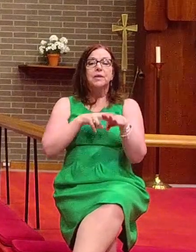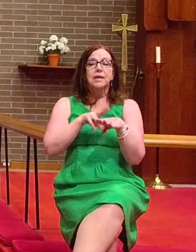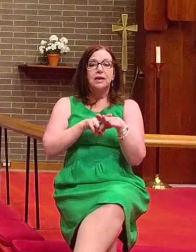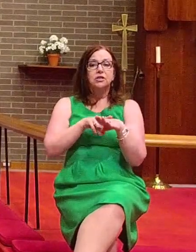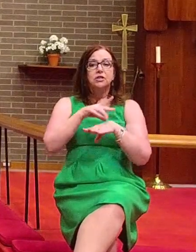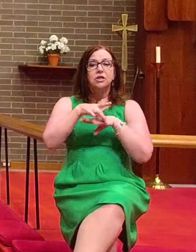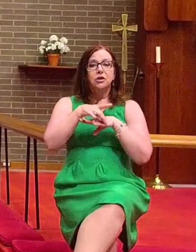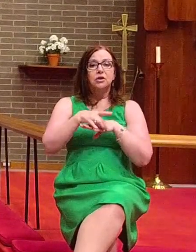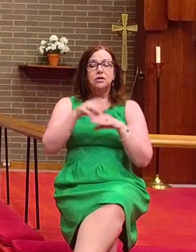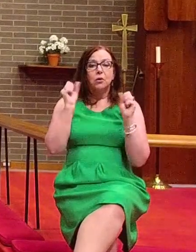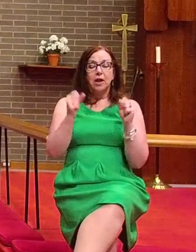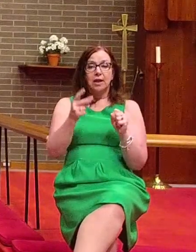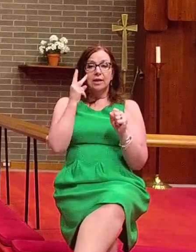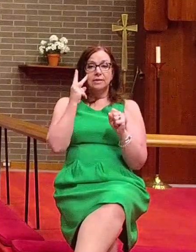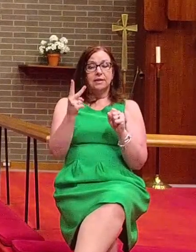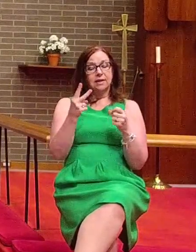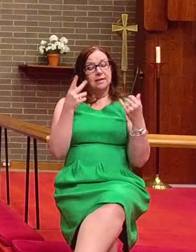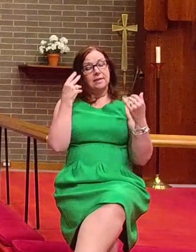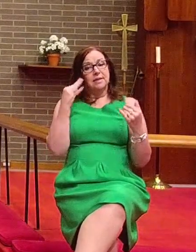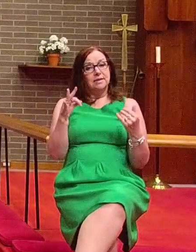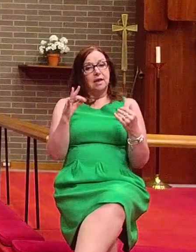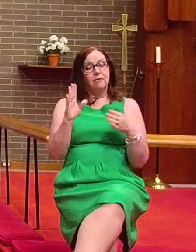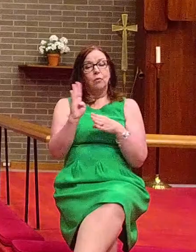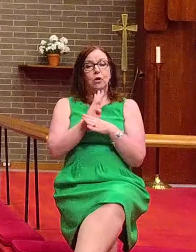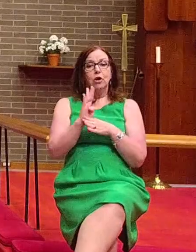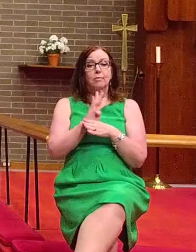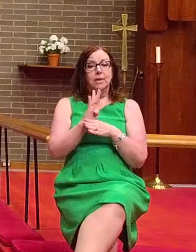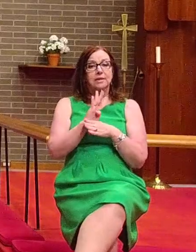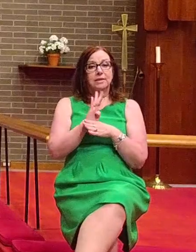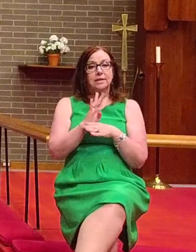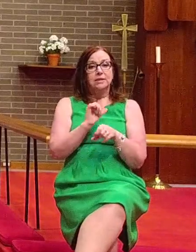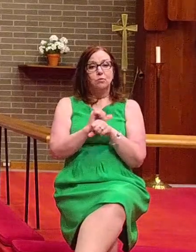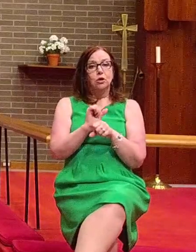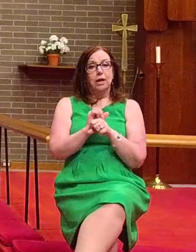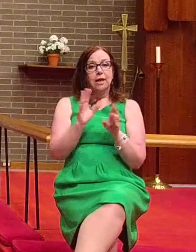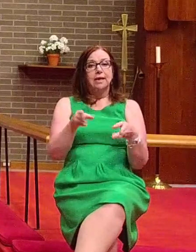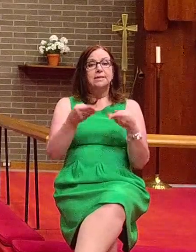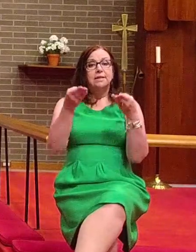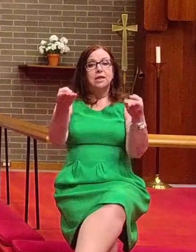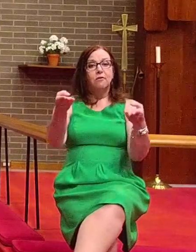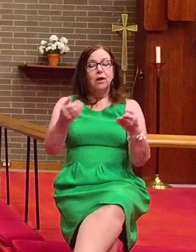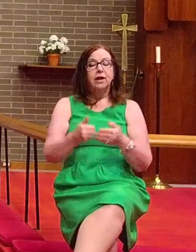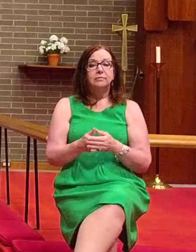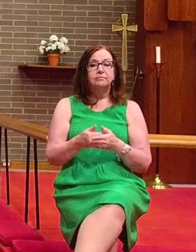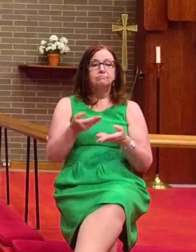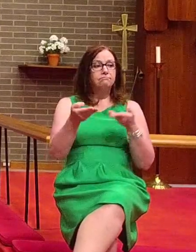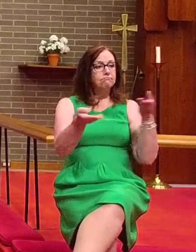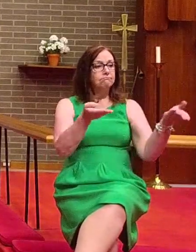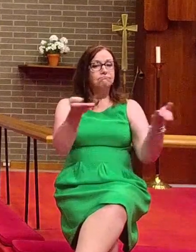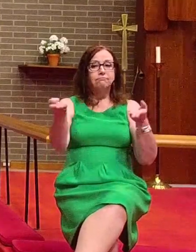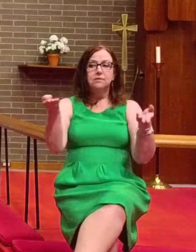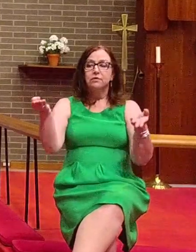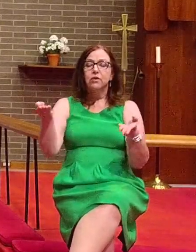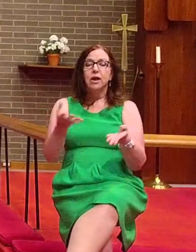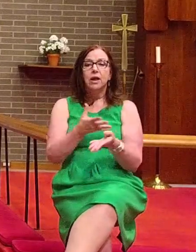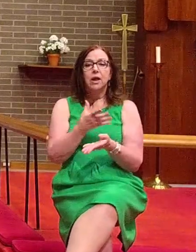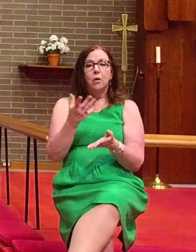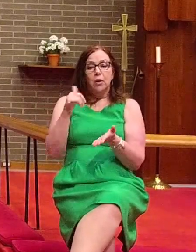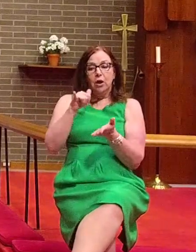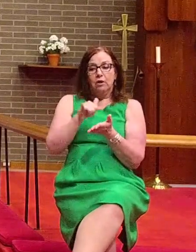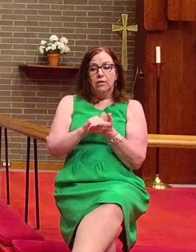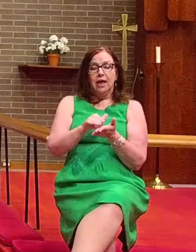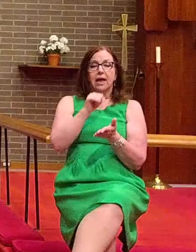I can see us like a delivery business. We are that and not